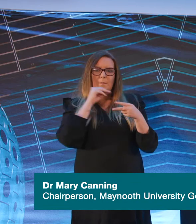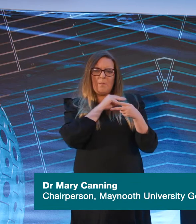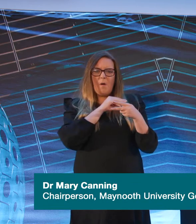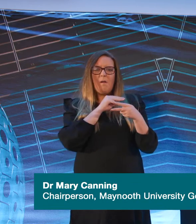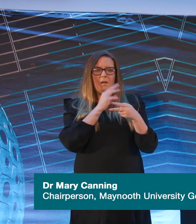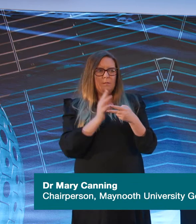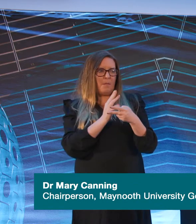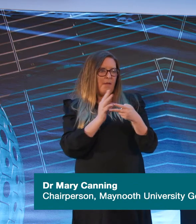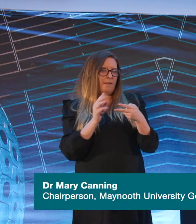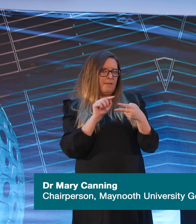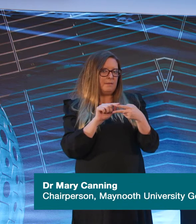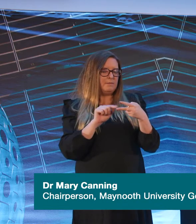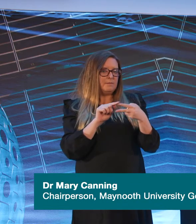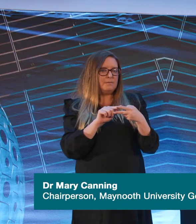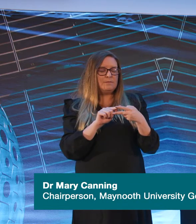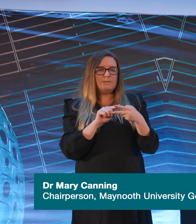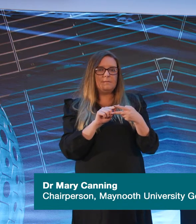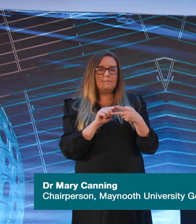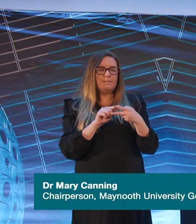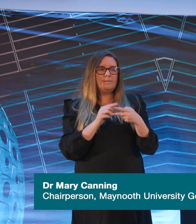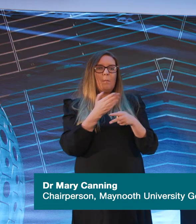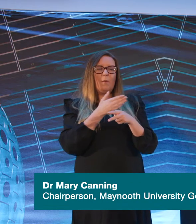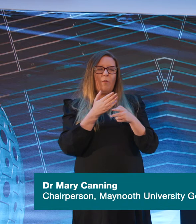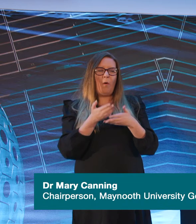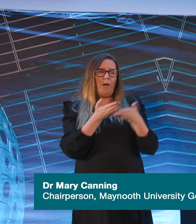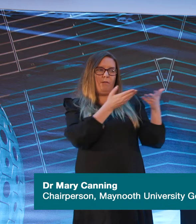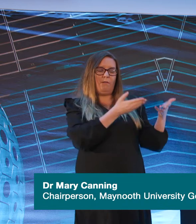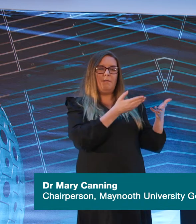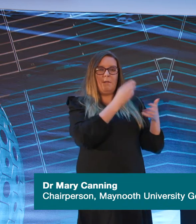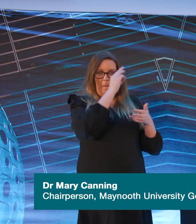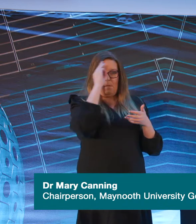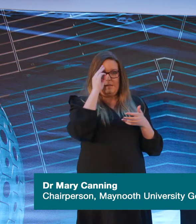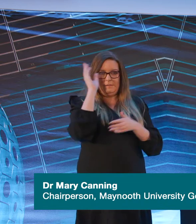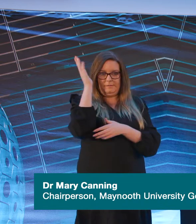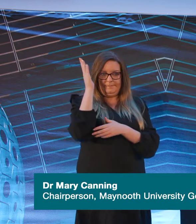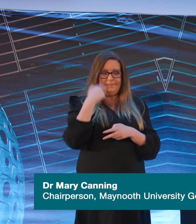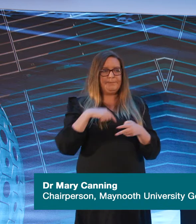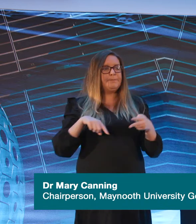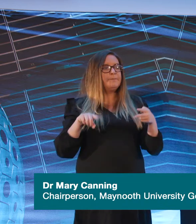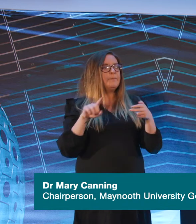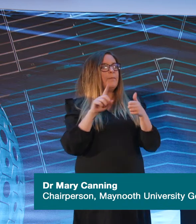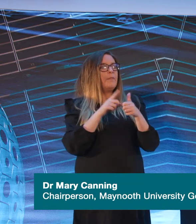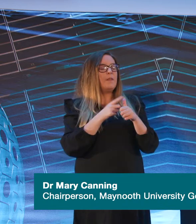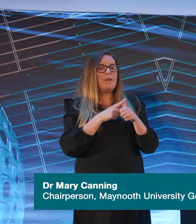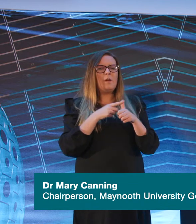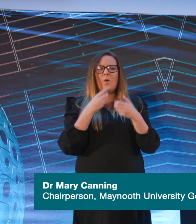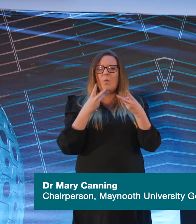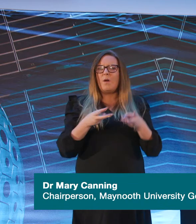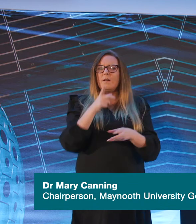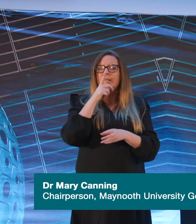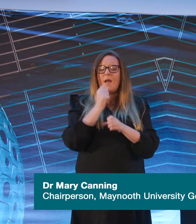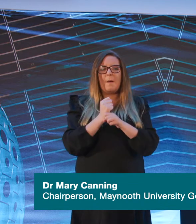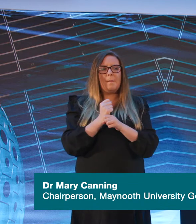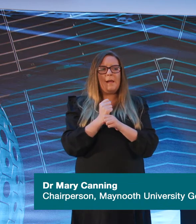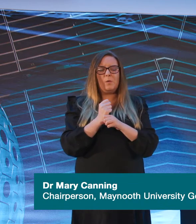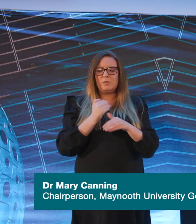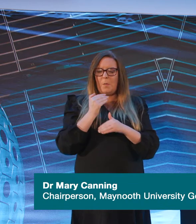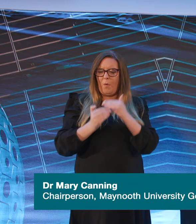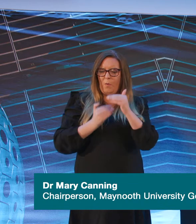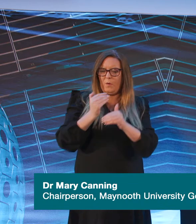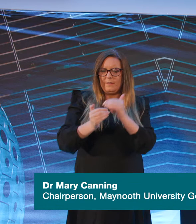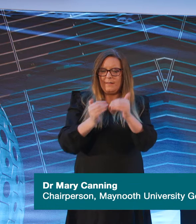things before handing over to the President. Firstly, I would like to talk to you about the process of developing the